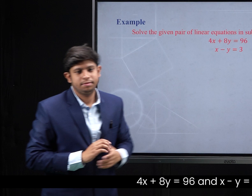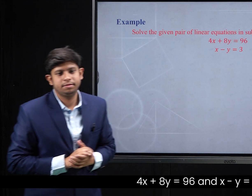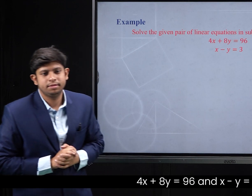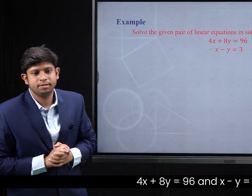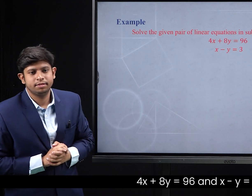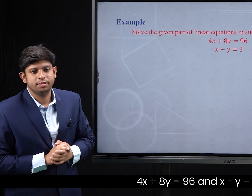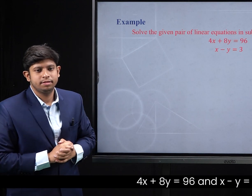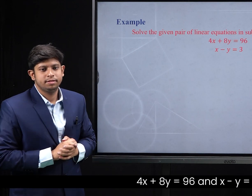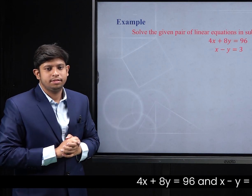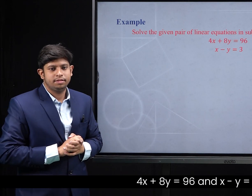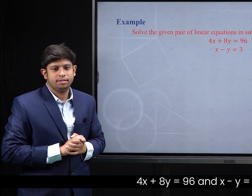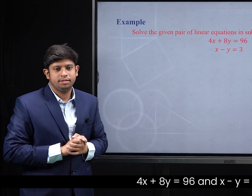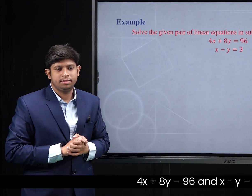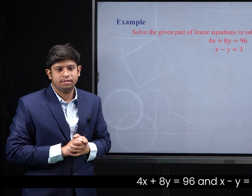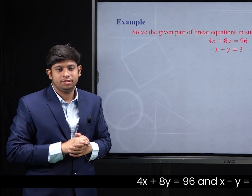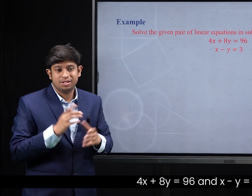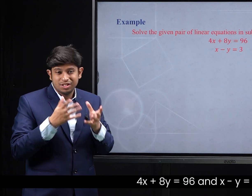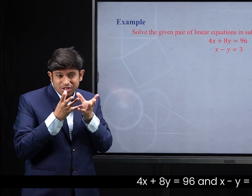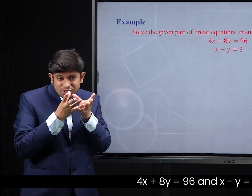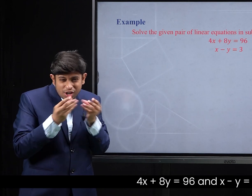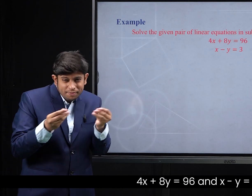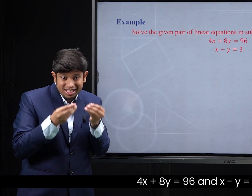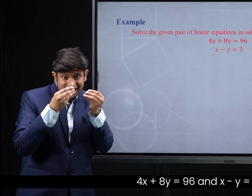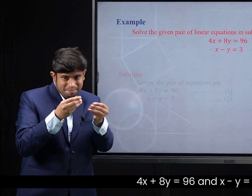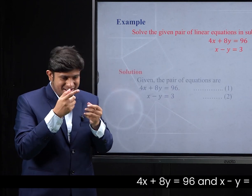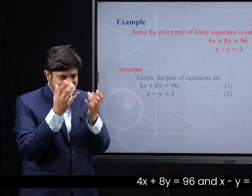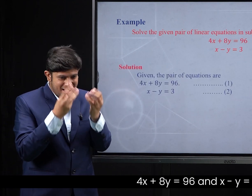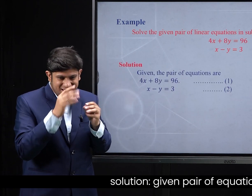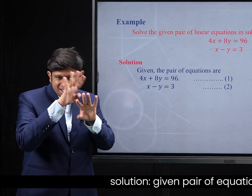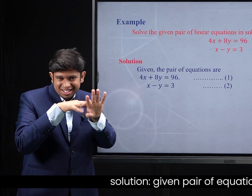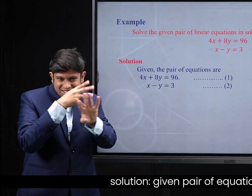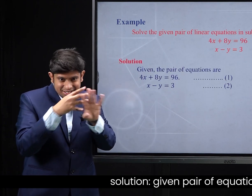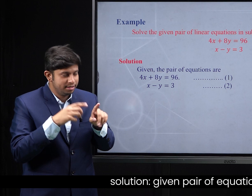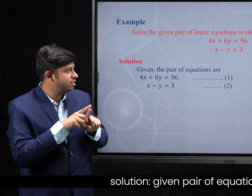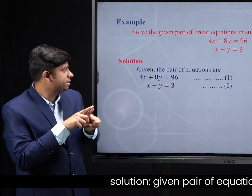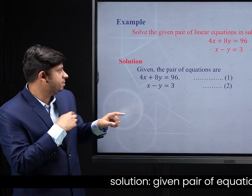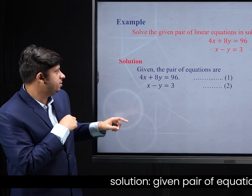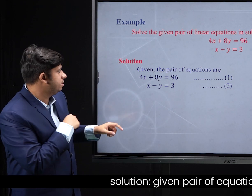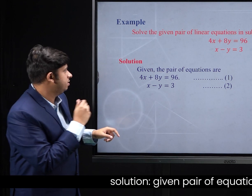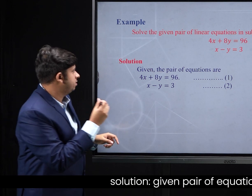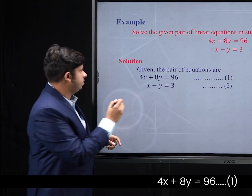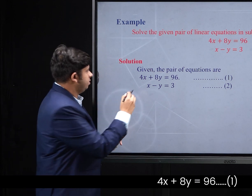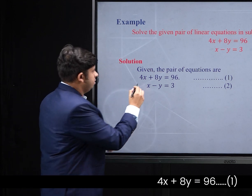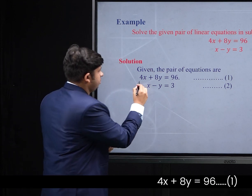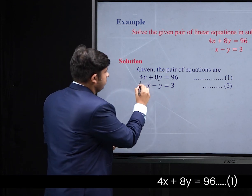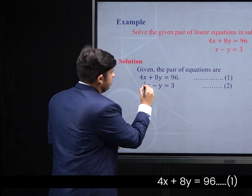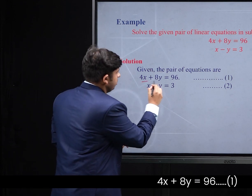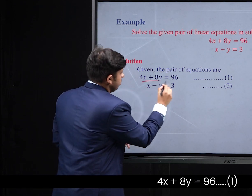96, x minus y is equal to 3. Solution: given pair of equations are 4x plus 8y is equal